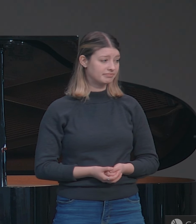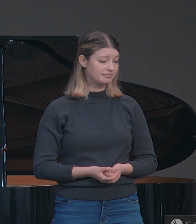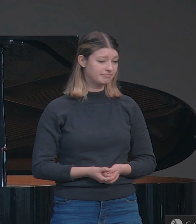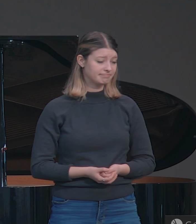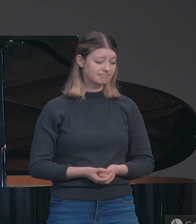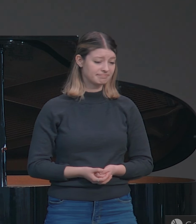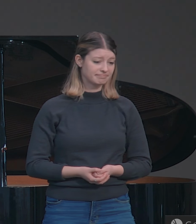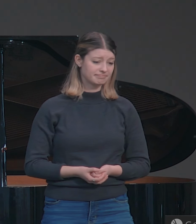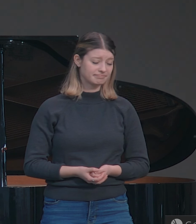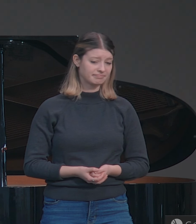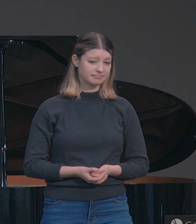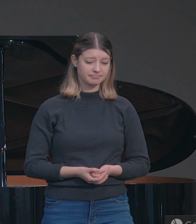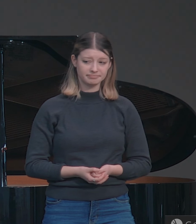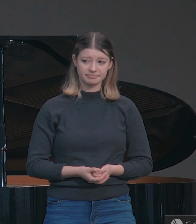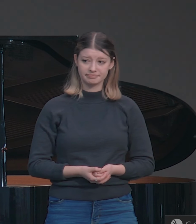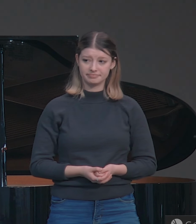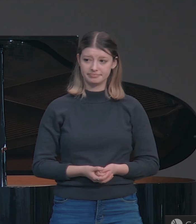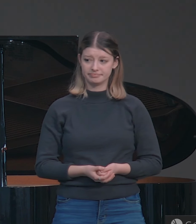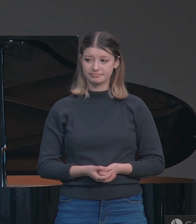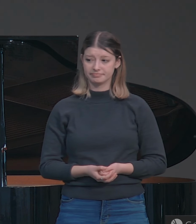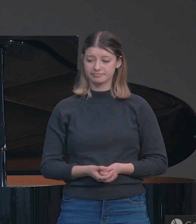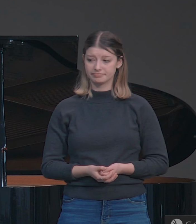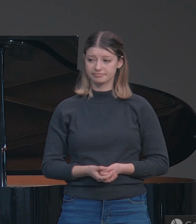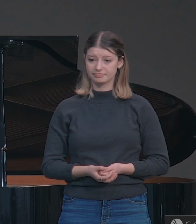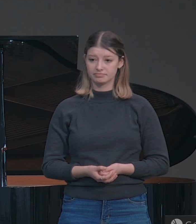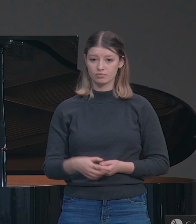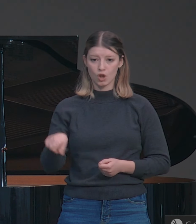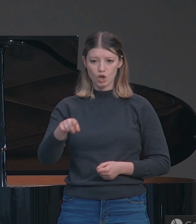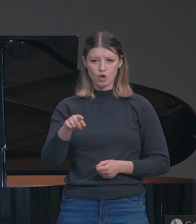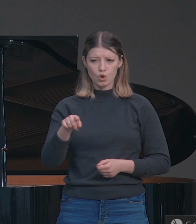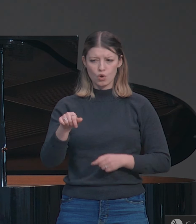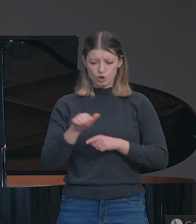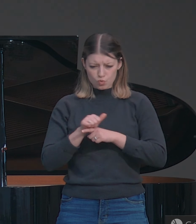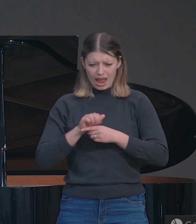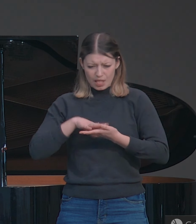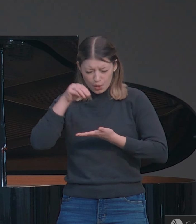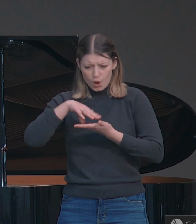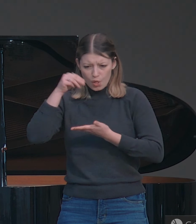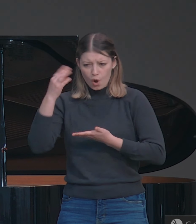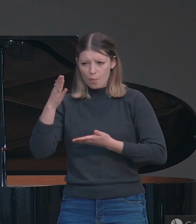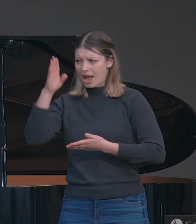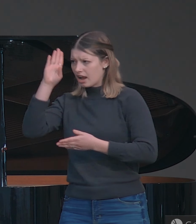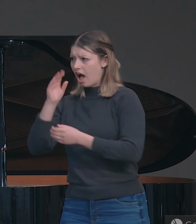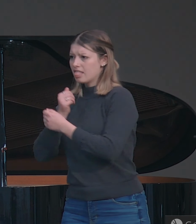Are you learning to love what God loves and hate what God hates?